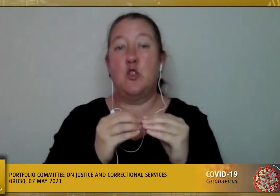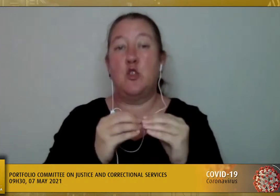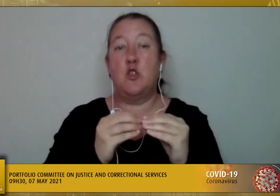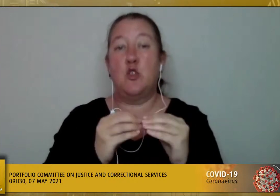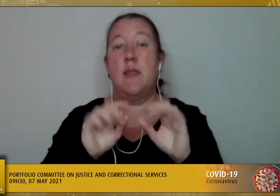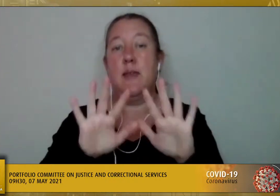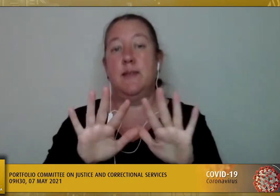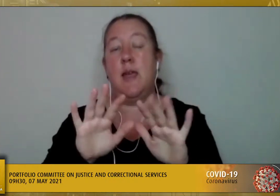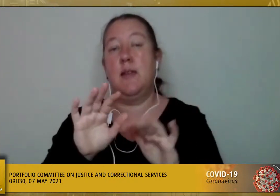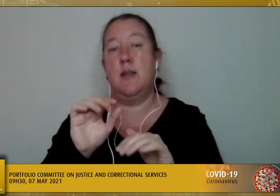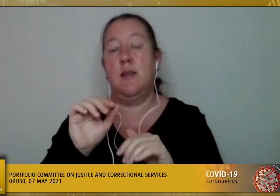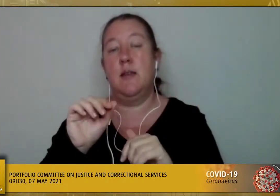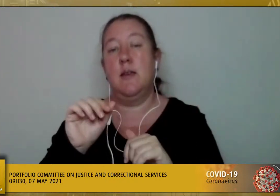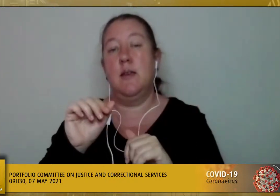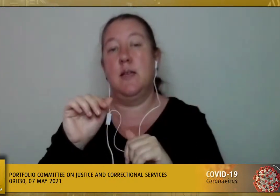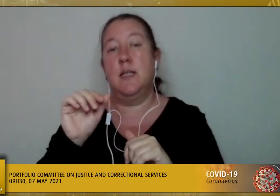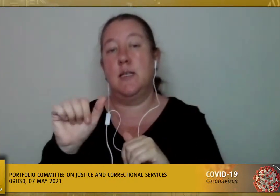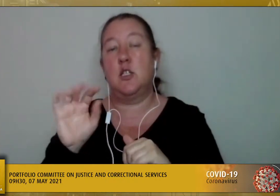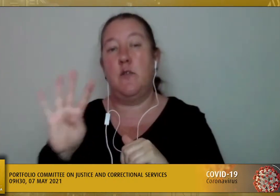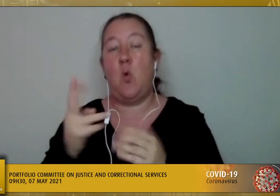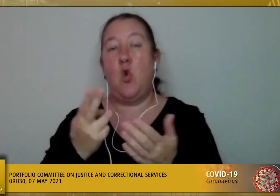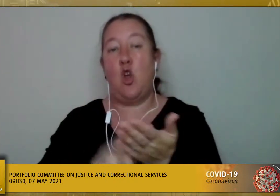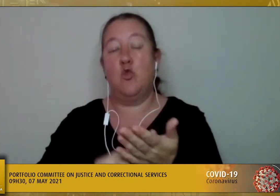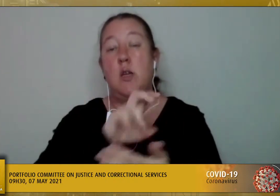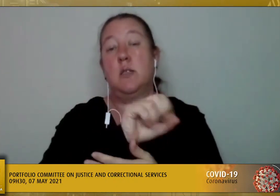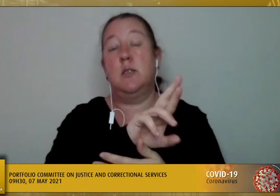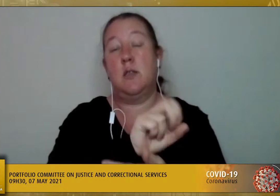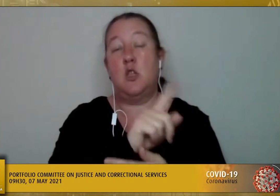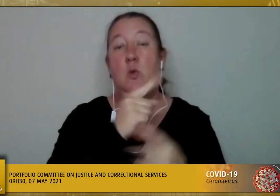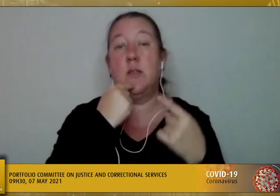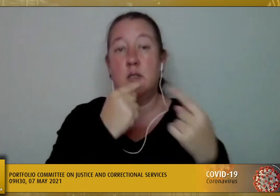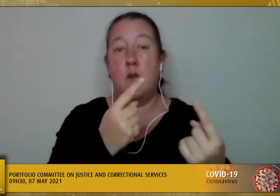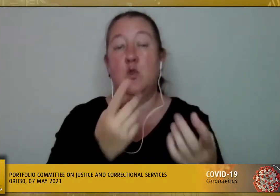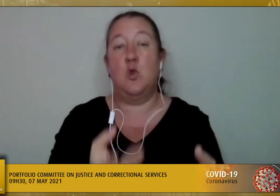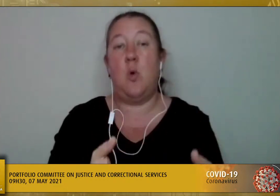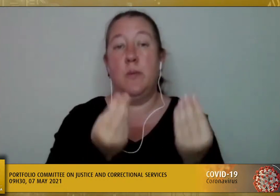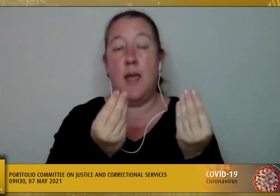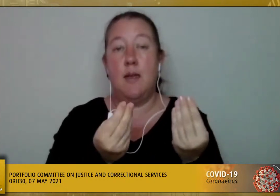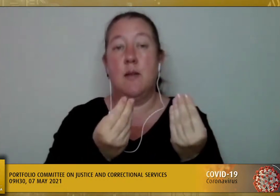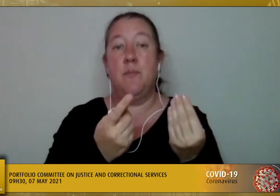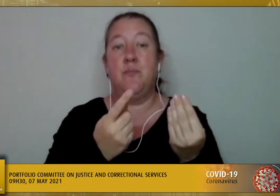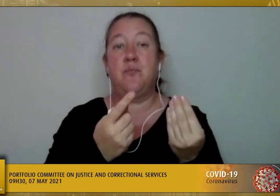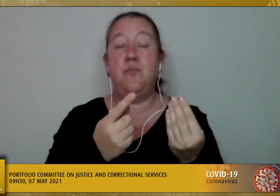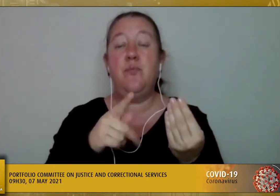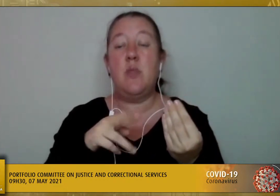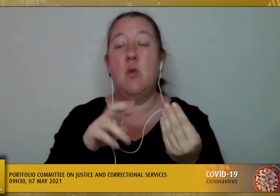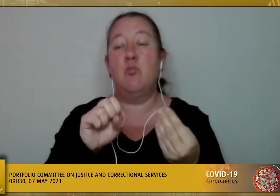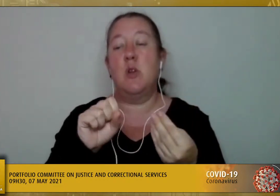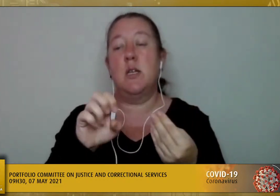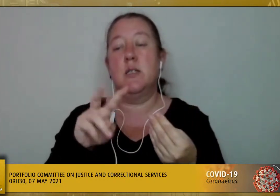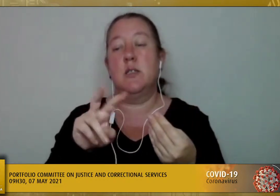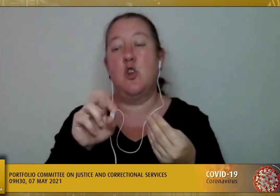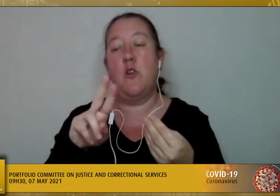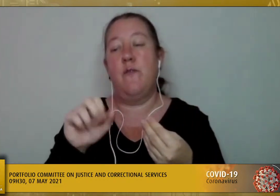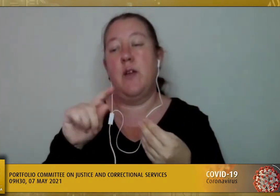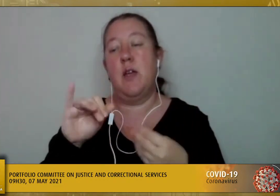1064 contract and Sarge was successful in obtaining a preservation order over those